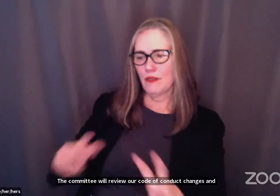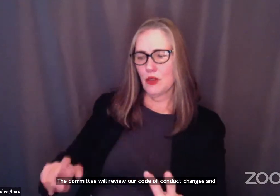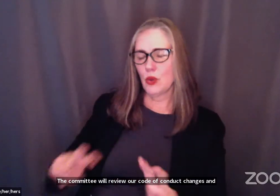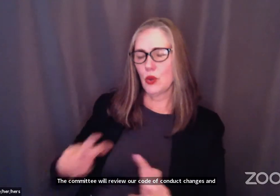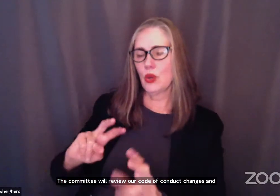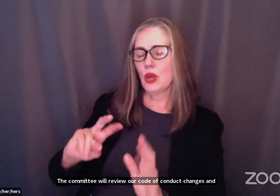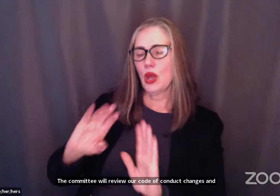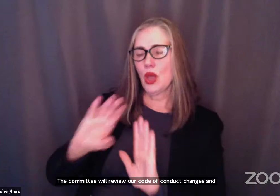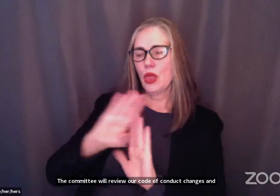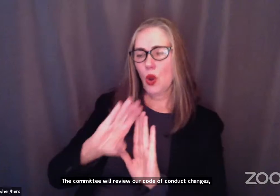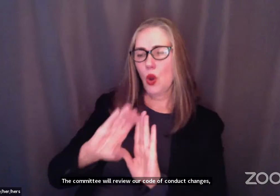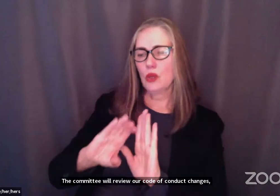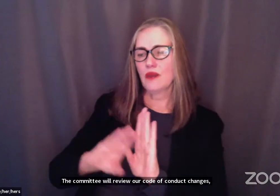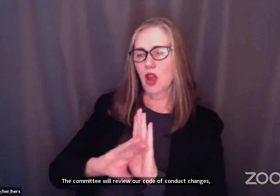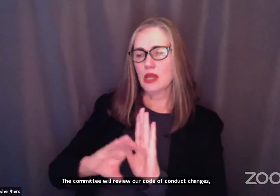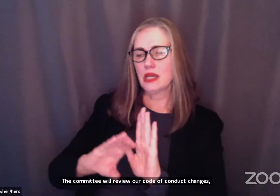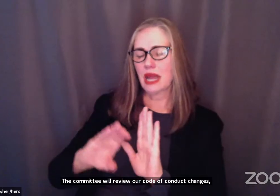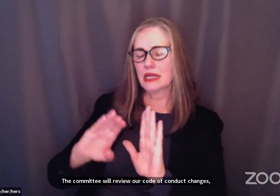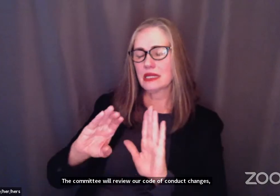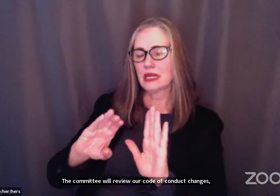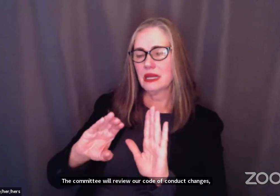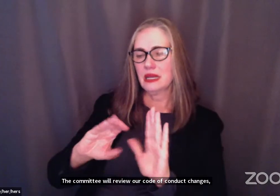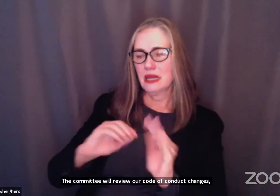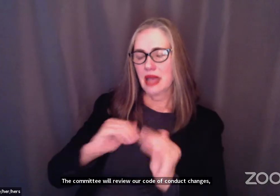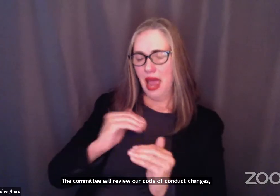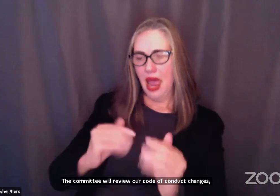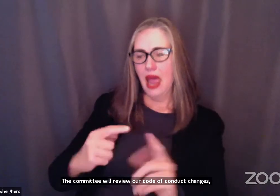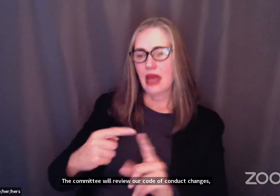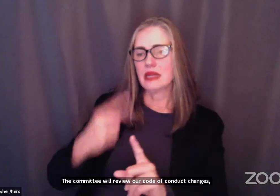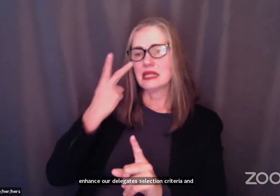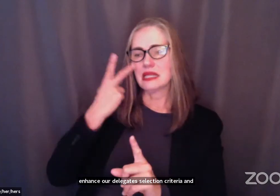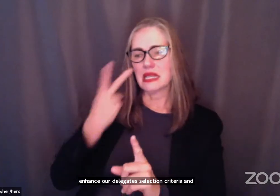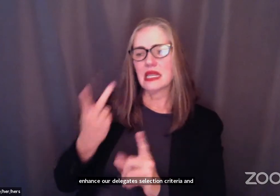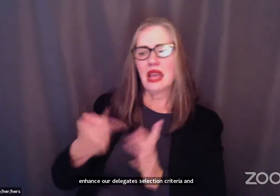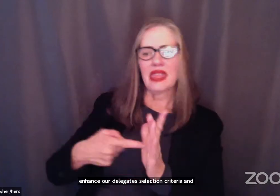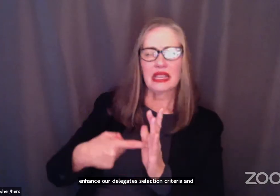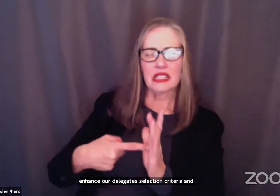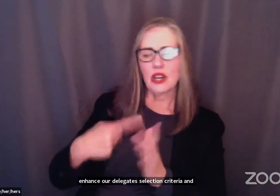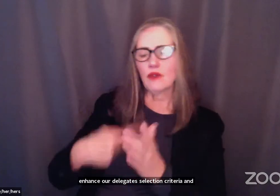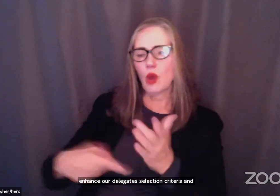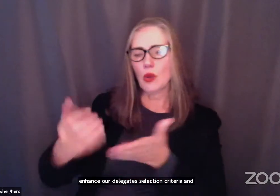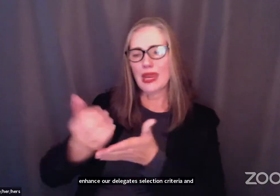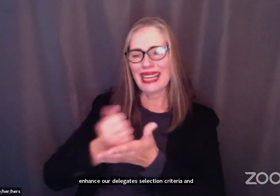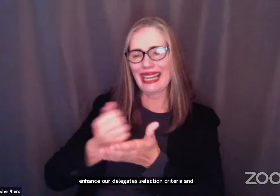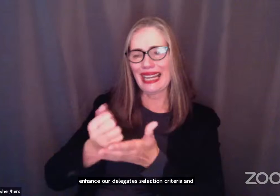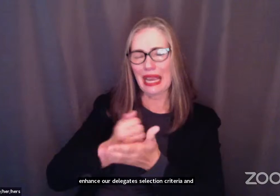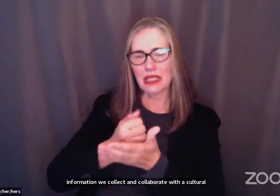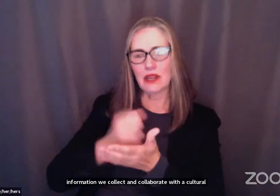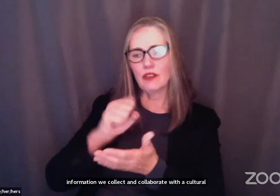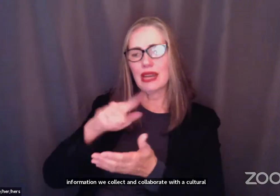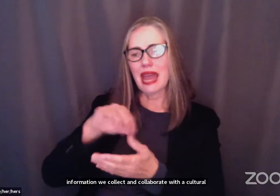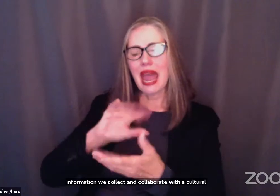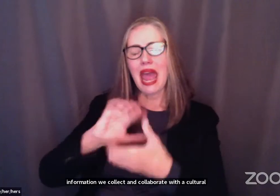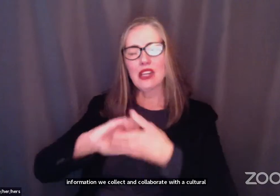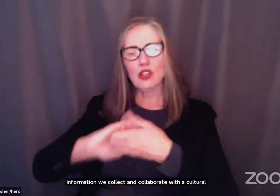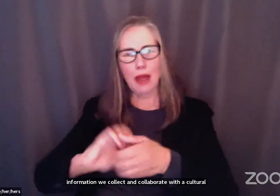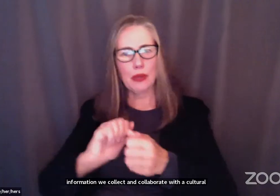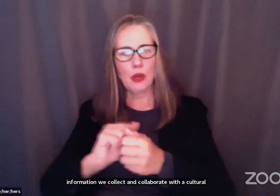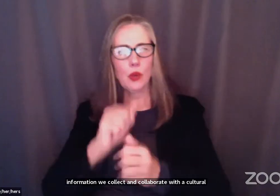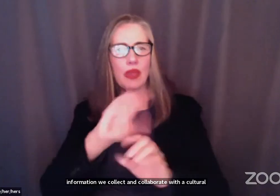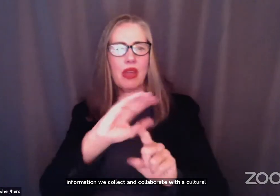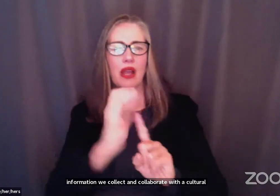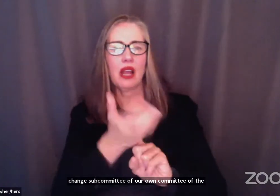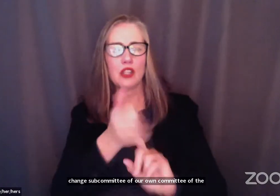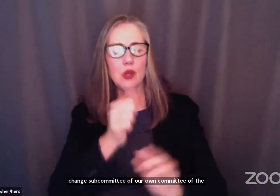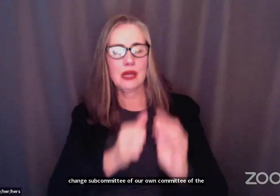delegate selection criteria and information we collect, and collaborate with the cultural change subcommittee of our own committee,